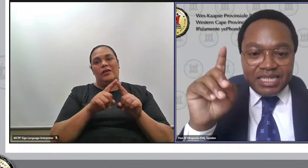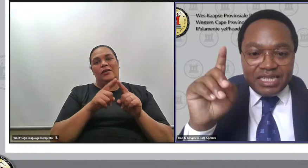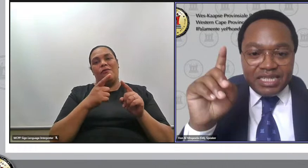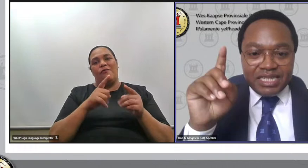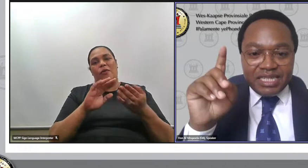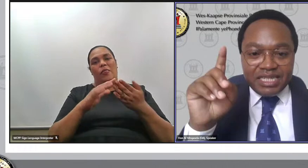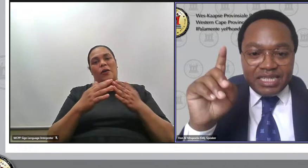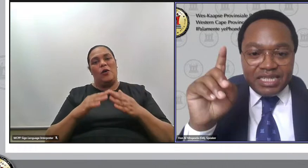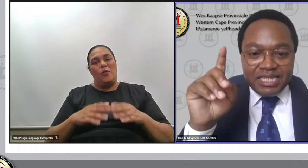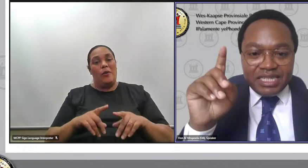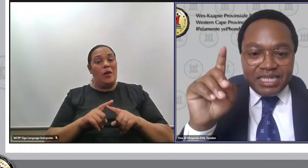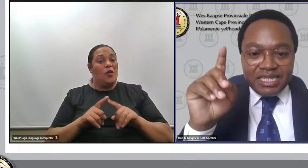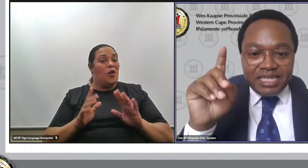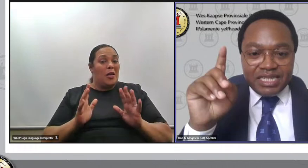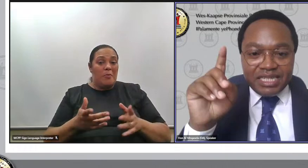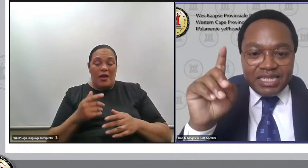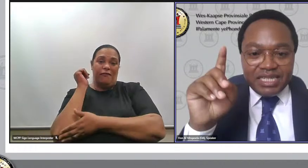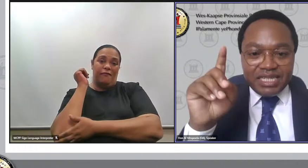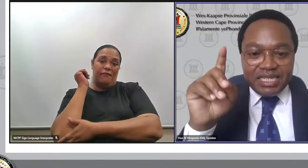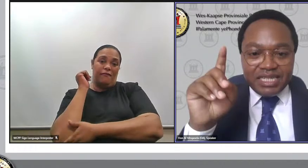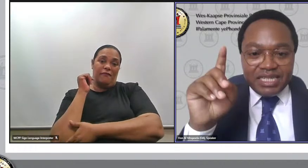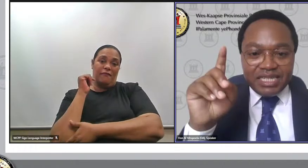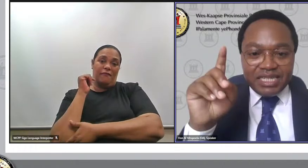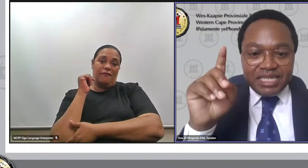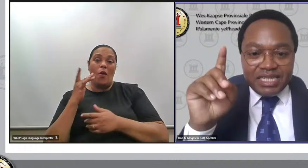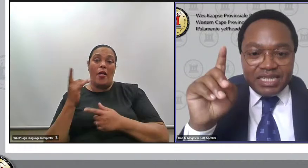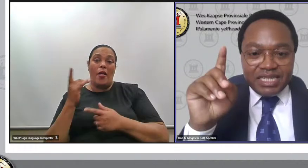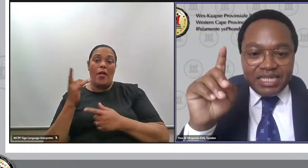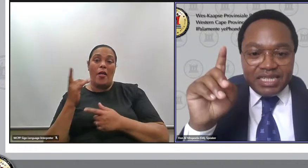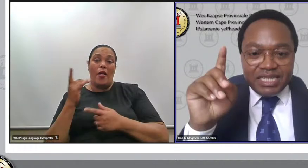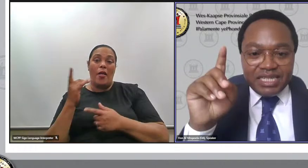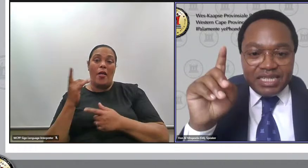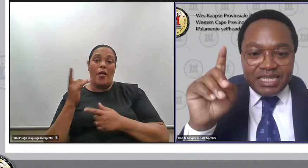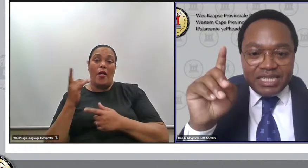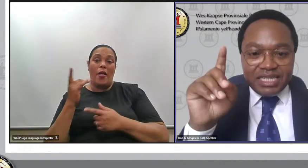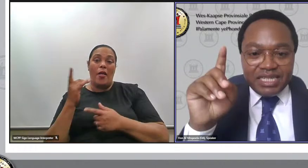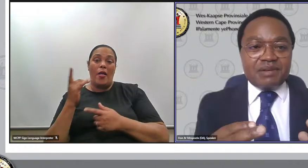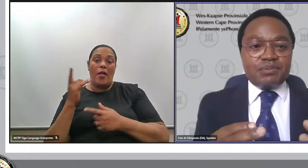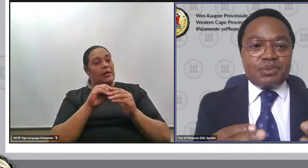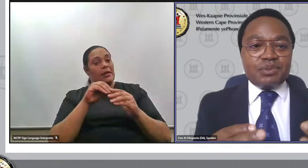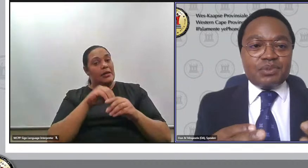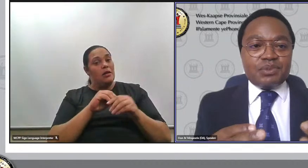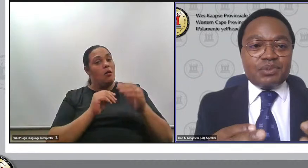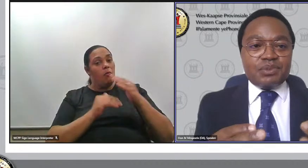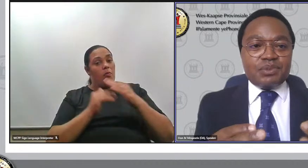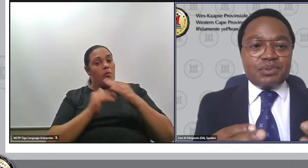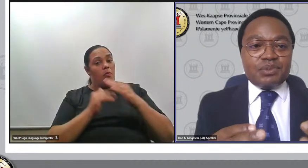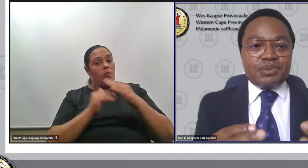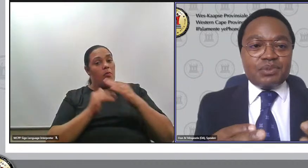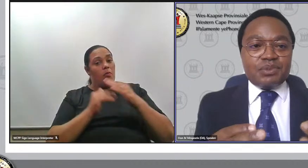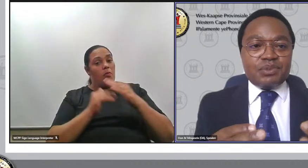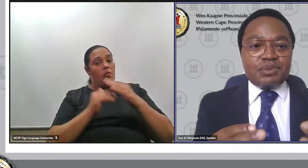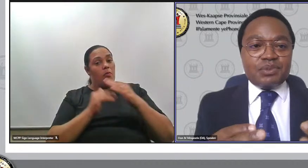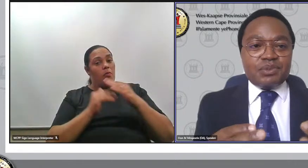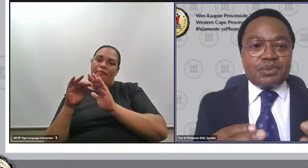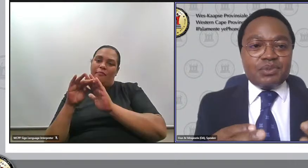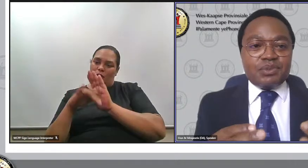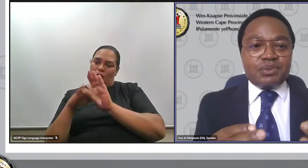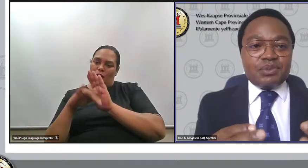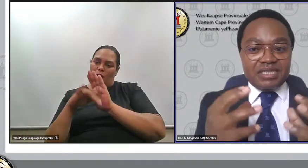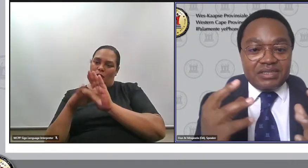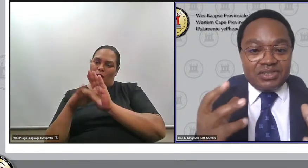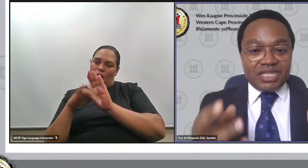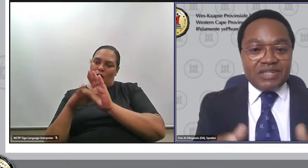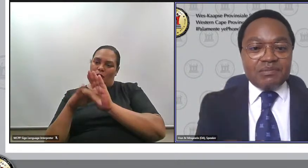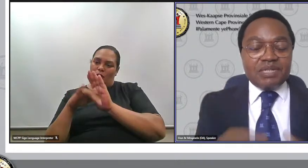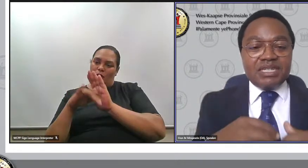communities, not necessarily only when they come to see us in the building, because we do have some programs in-house where they come